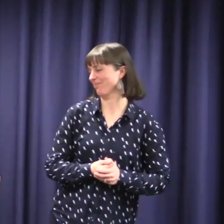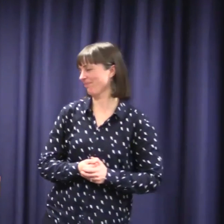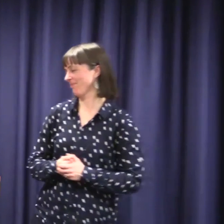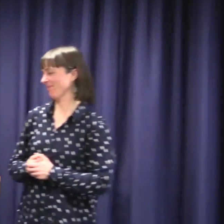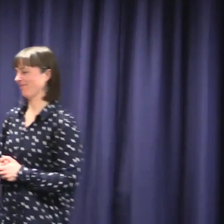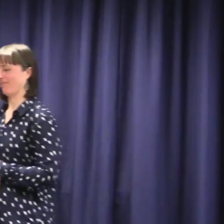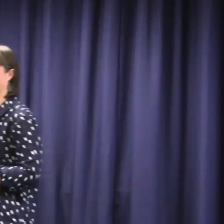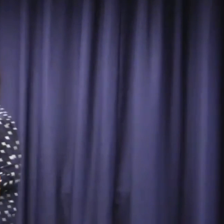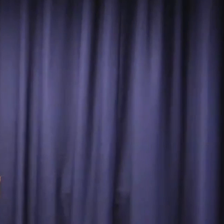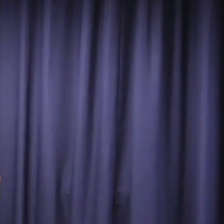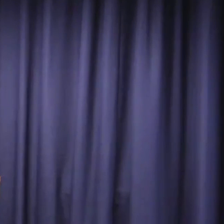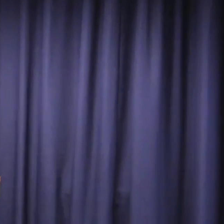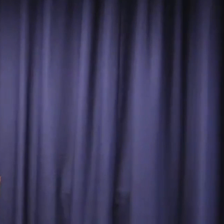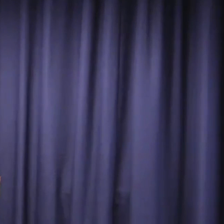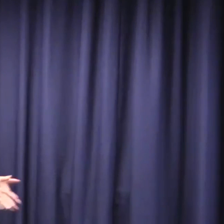make?